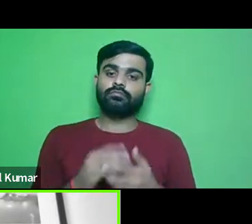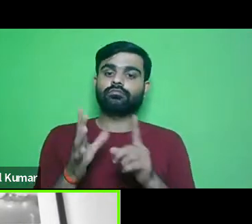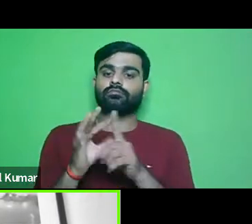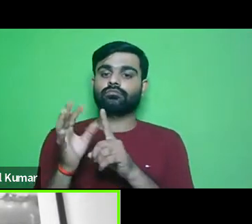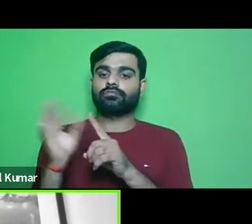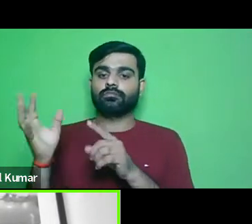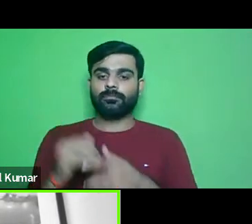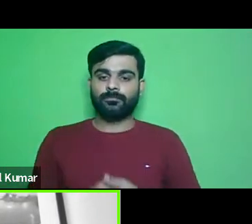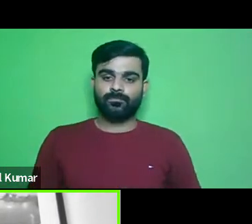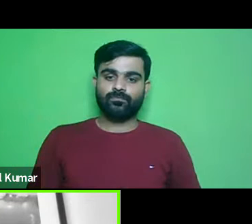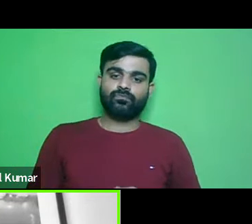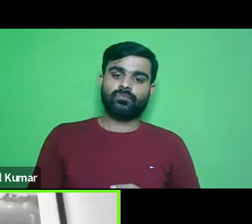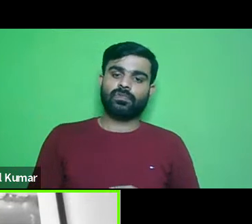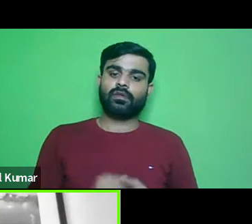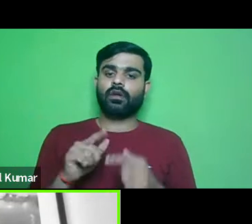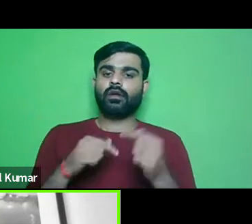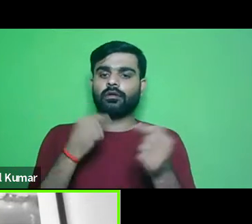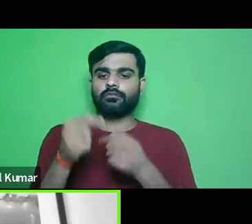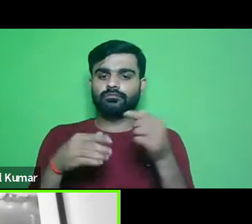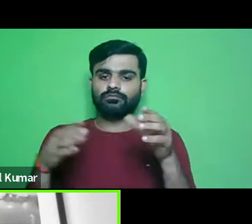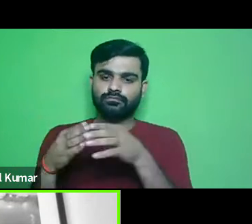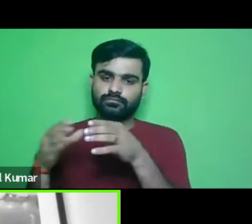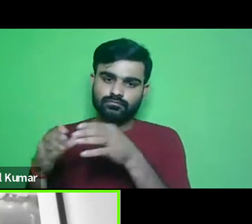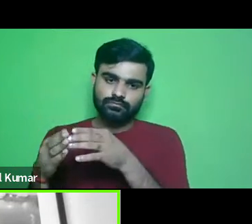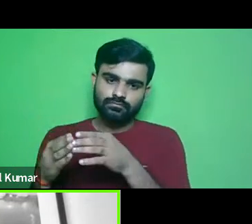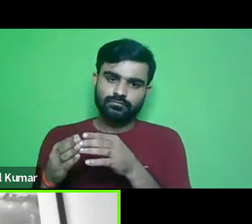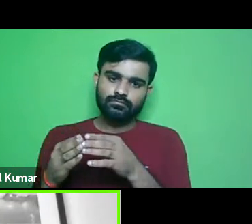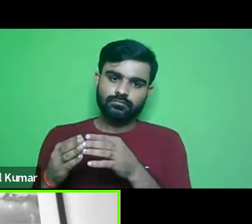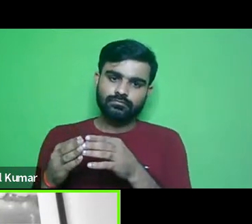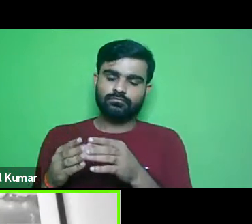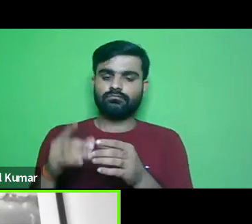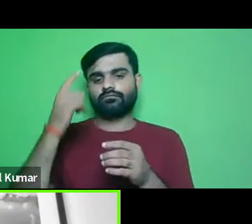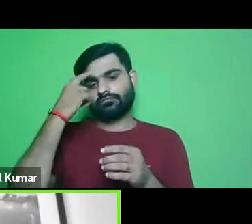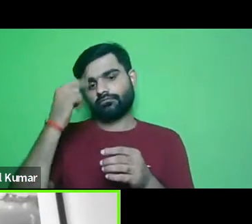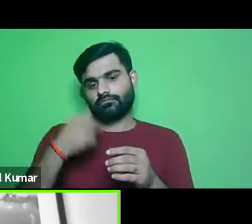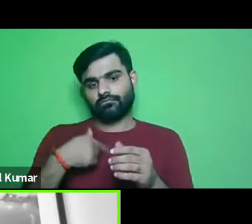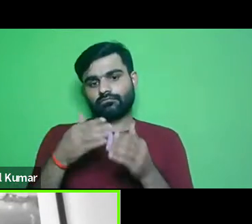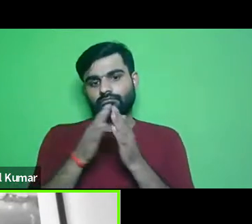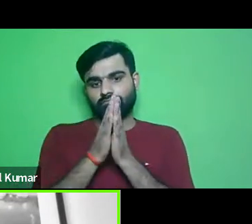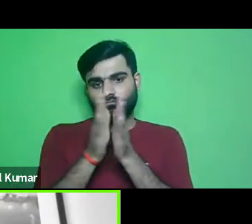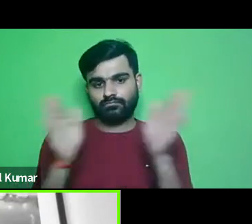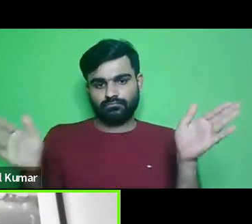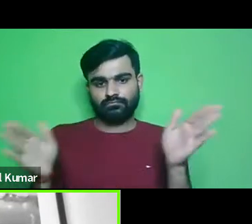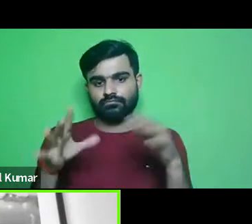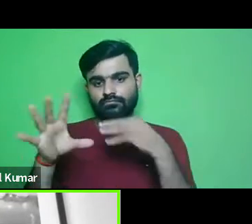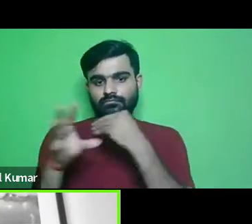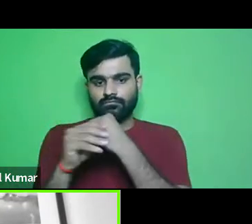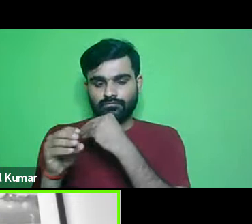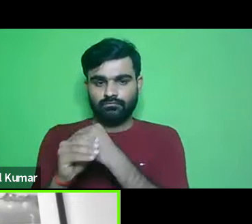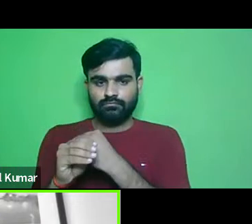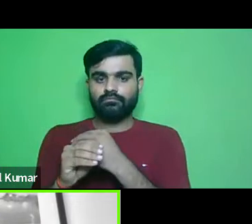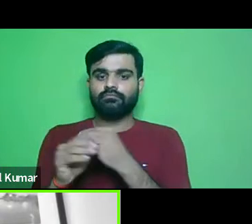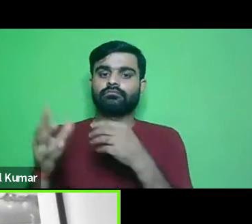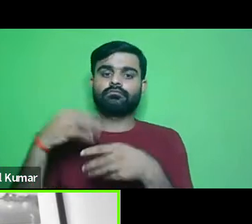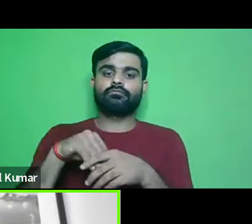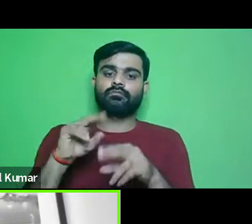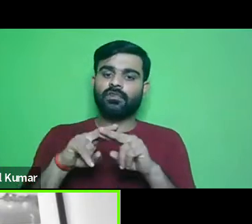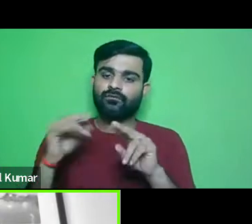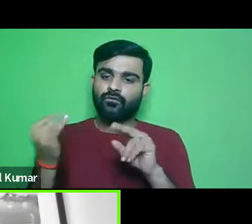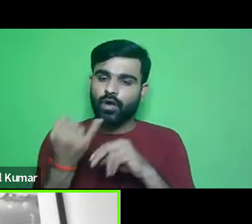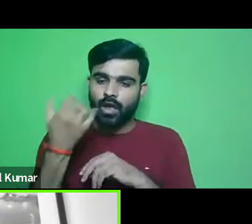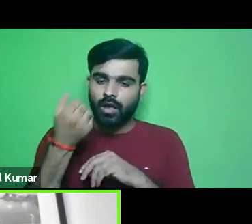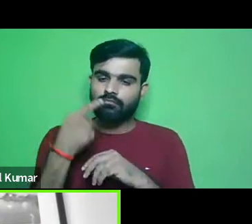to do. On the political parties front, I think that broadly everything that's been defined in the question is something